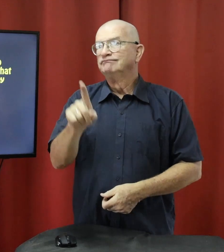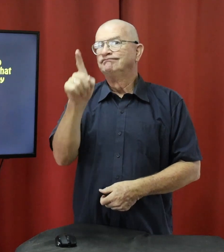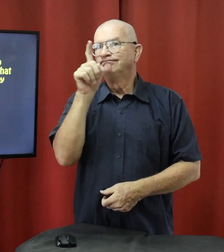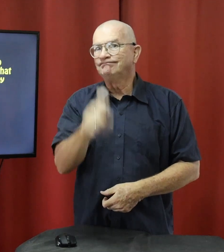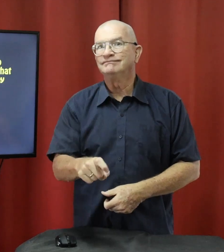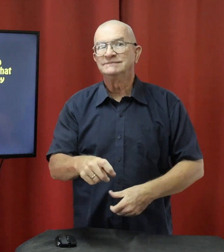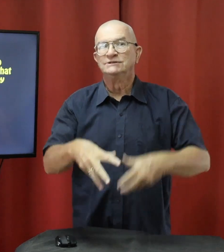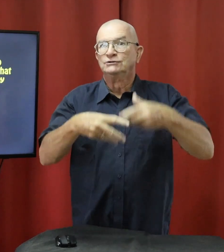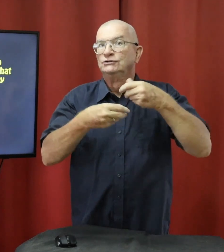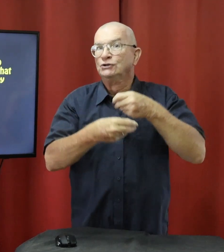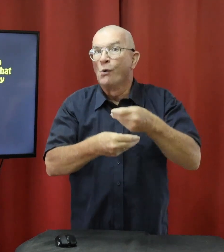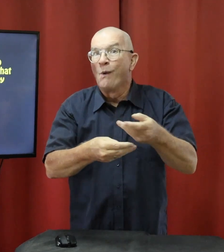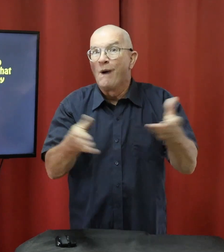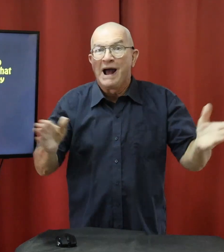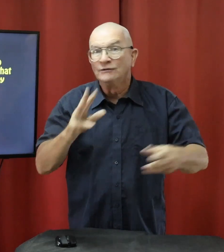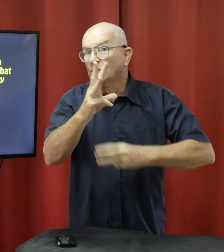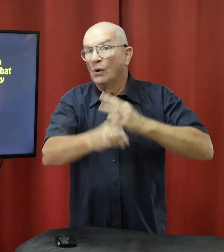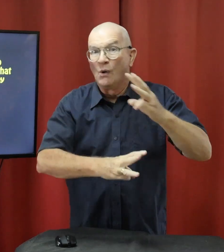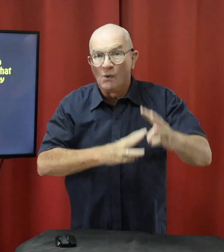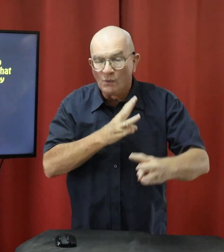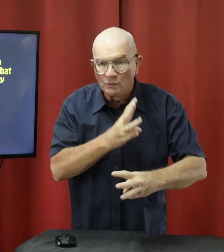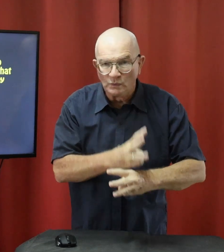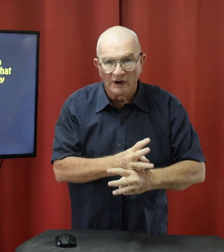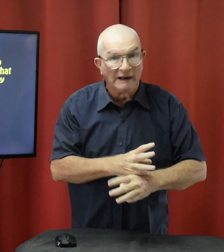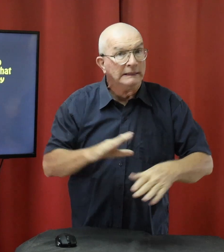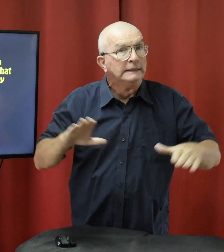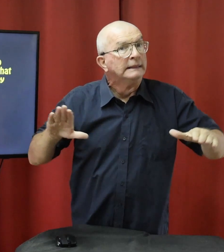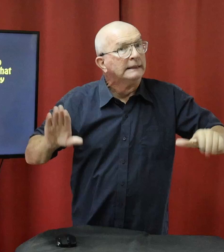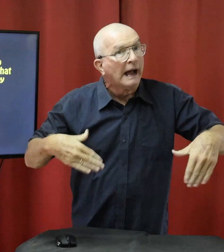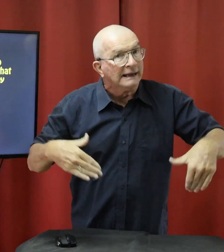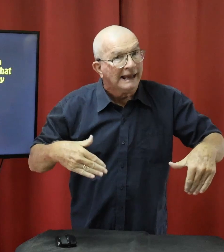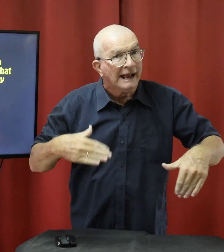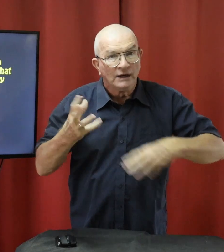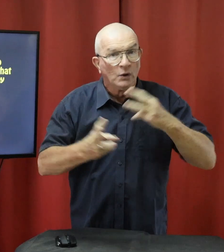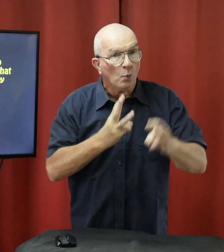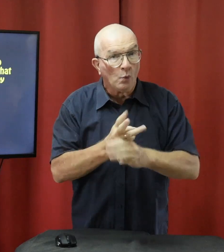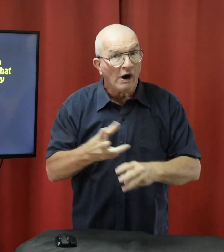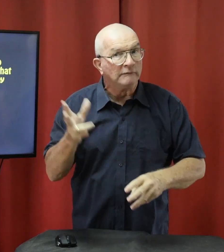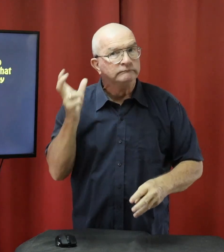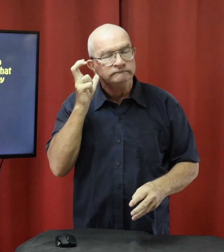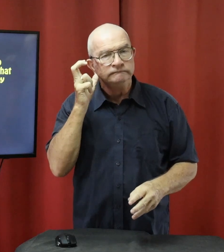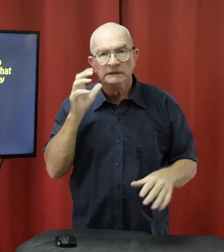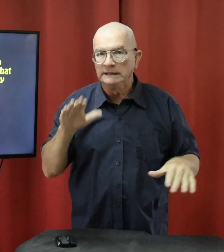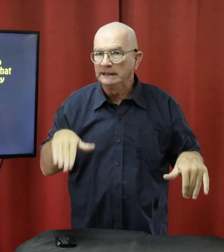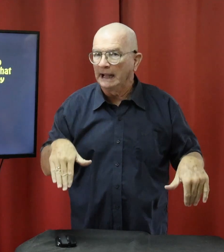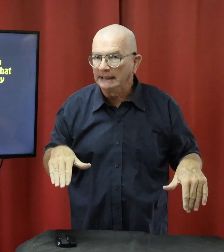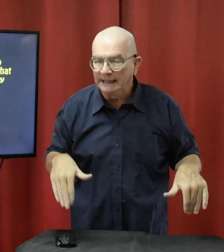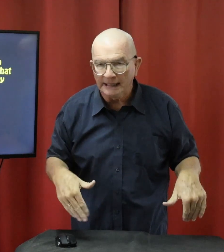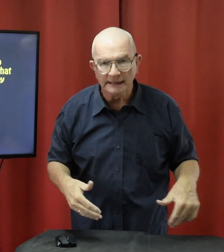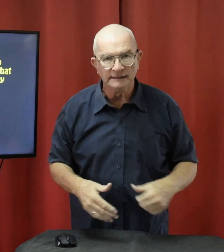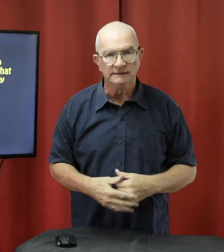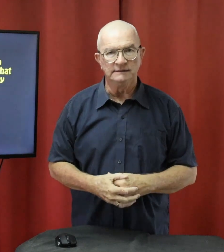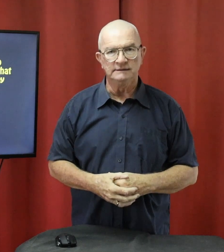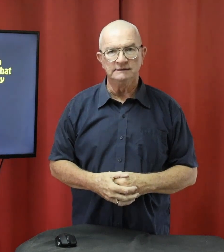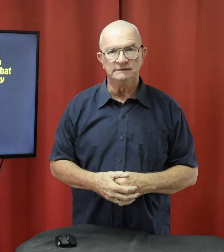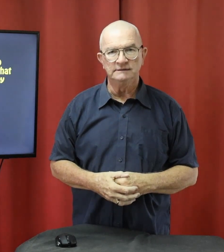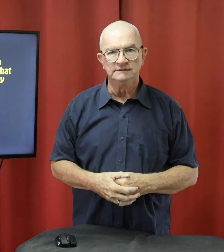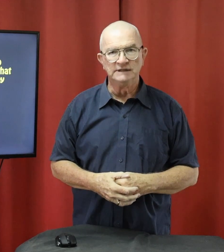And the gospel has to go out to the whole world. And it's not yet in the whole world. Not everyone has